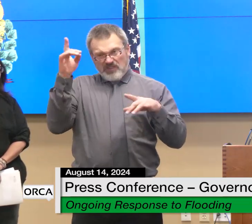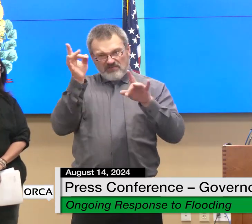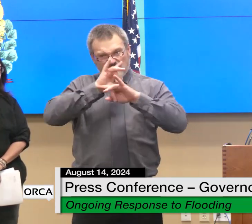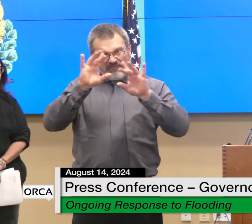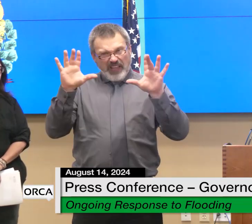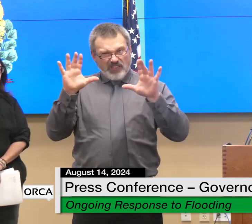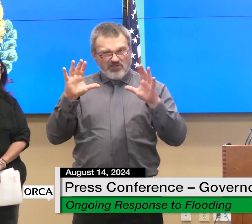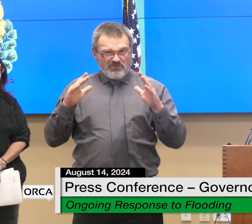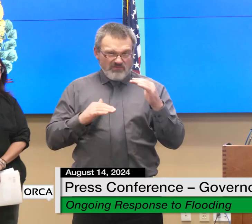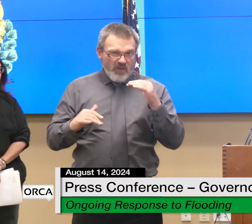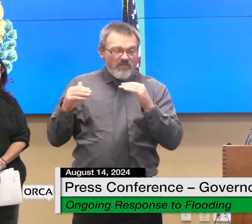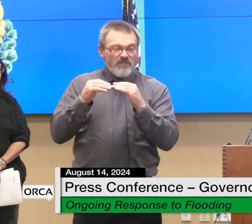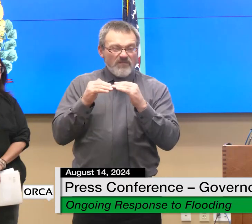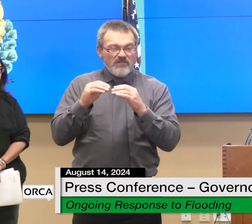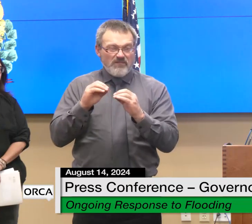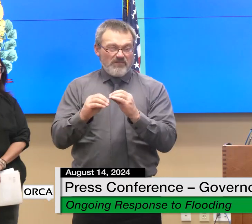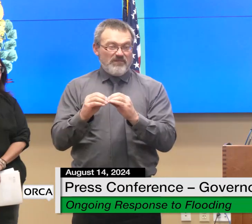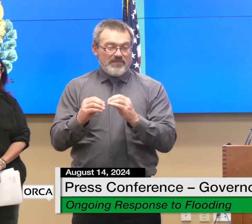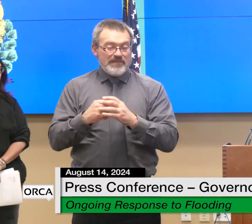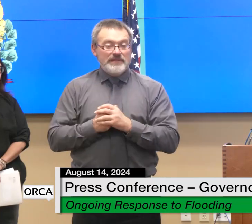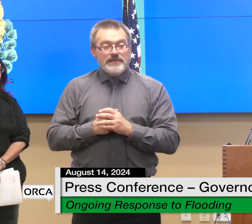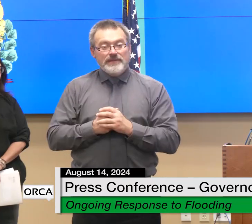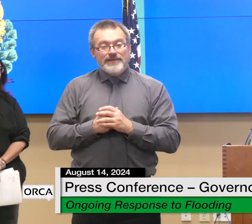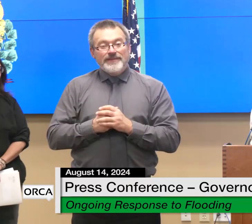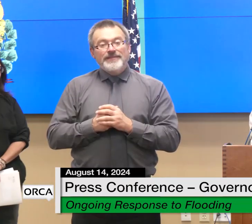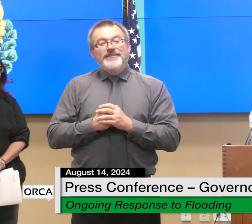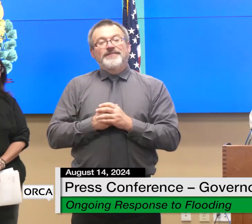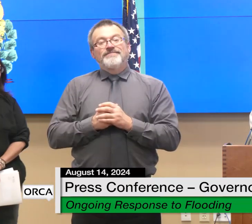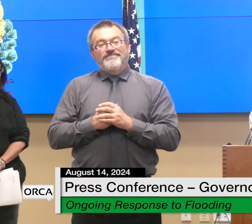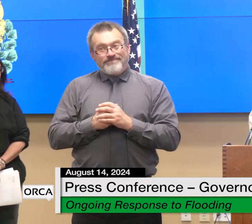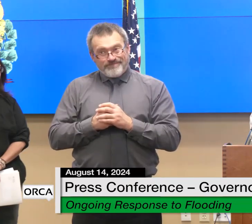out, some for the second summer in a row.